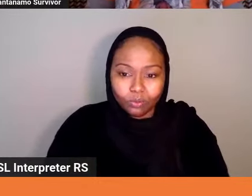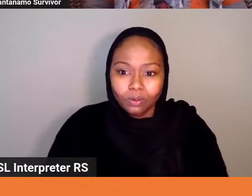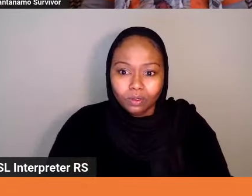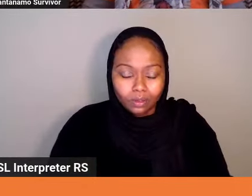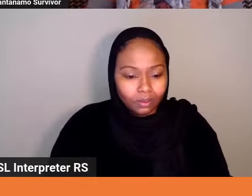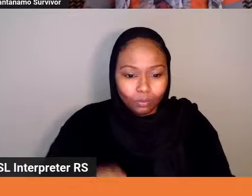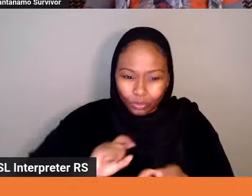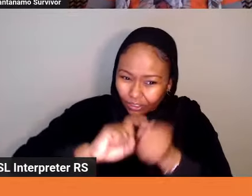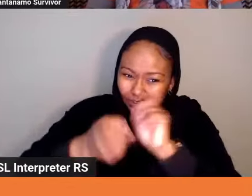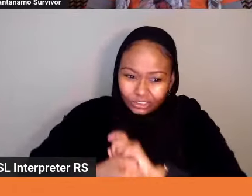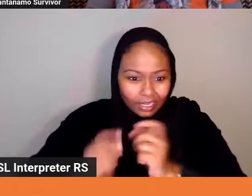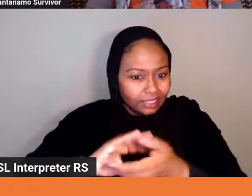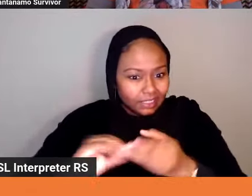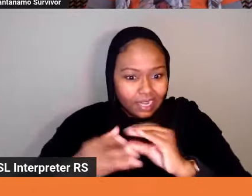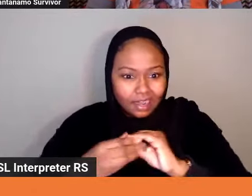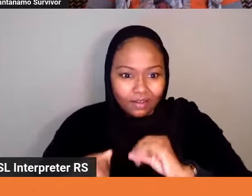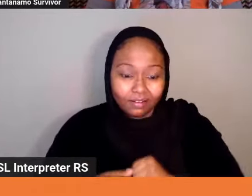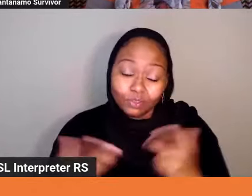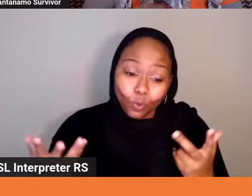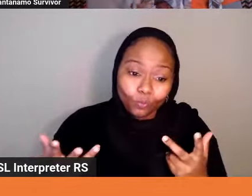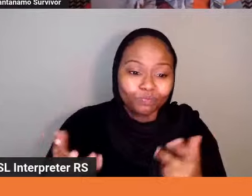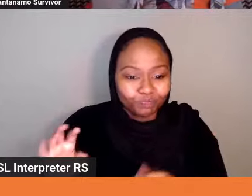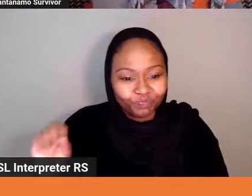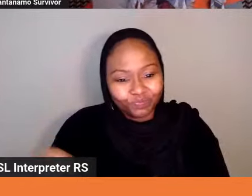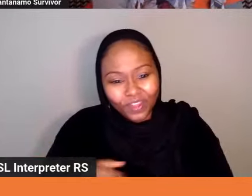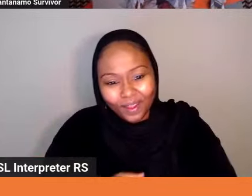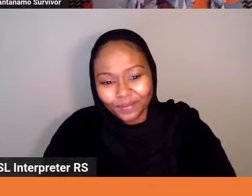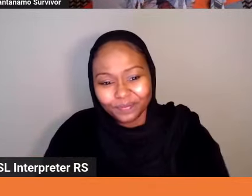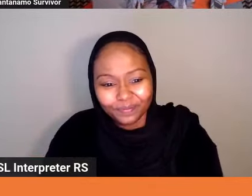So, yeah.